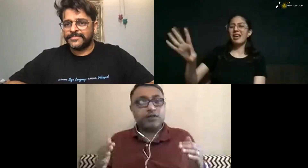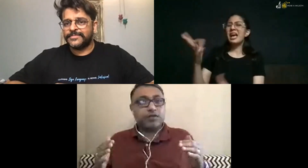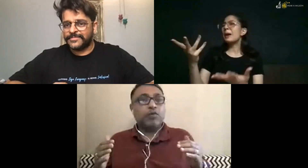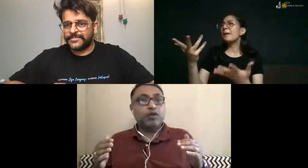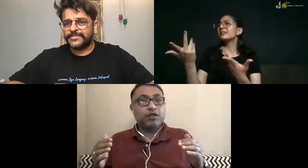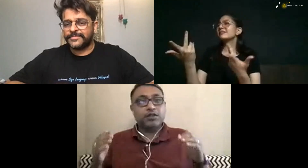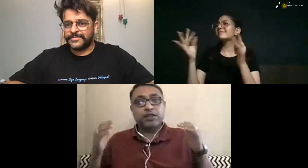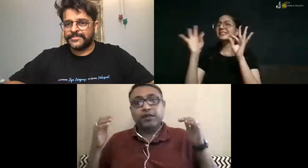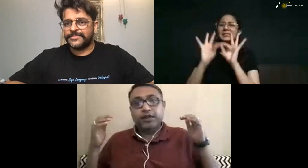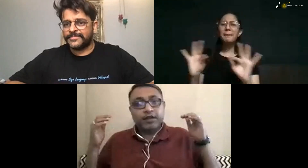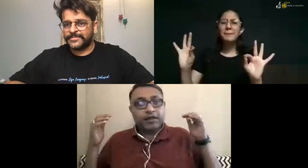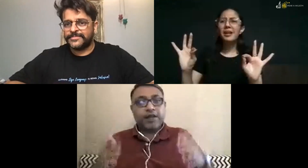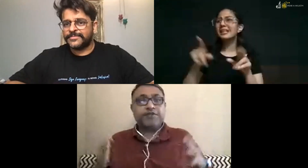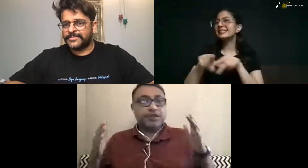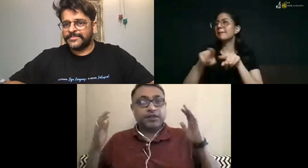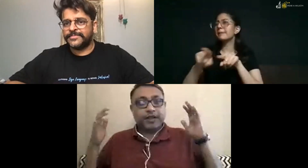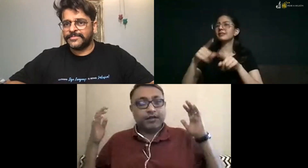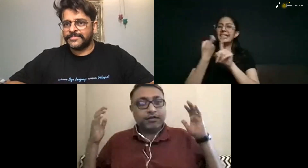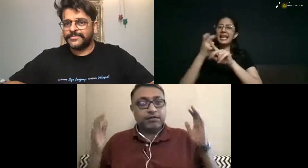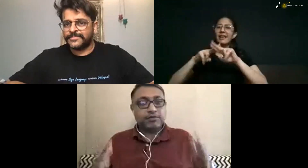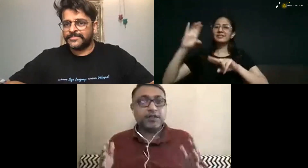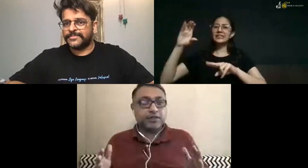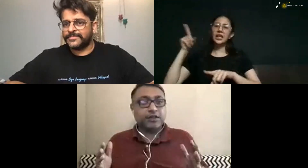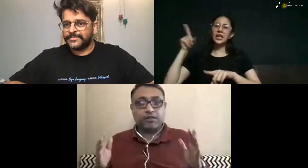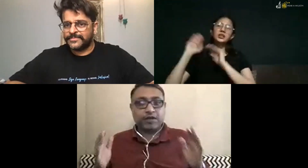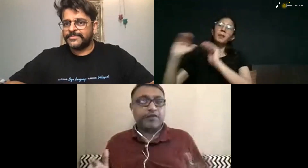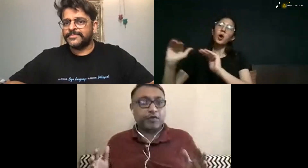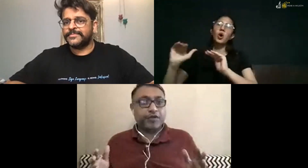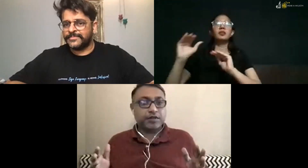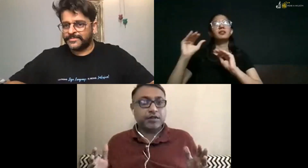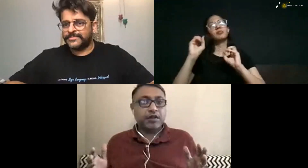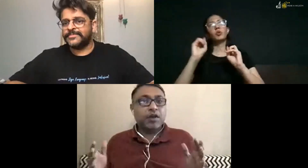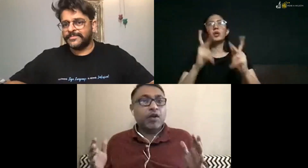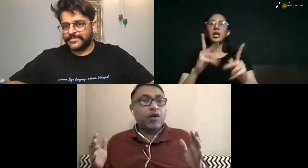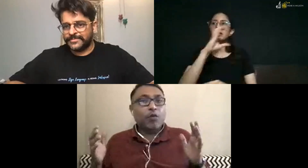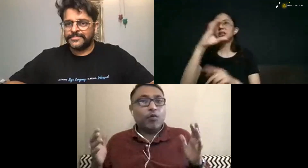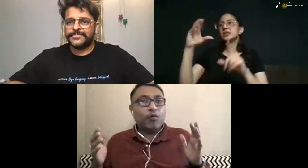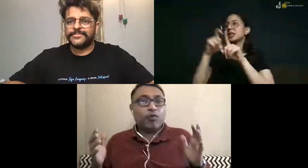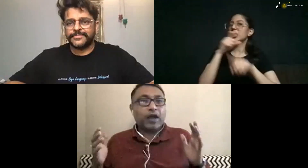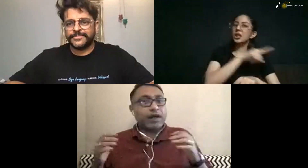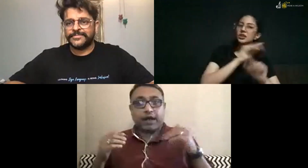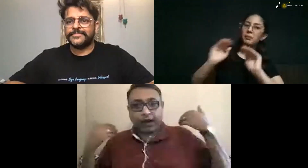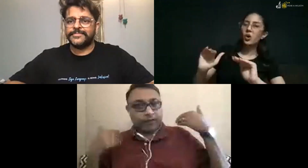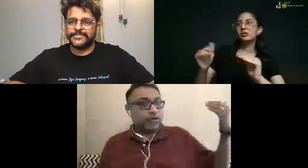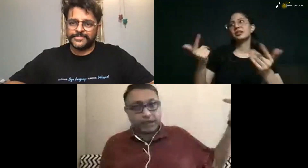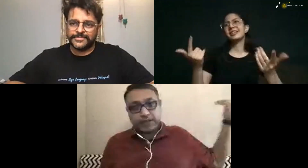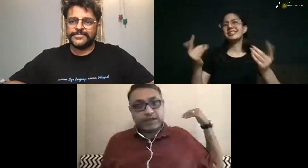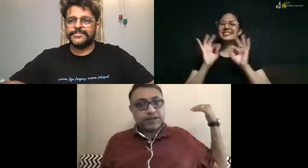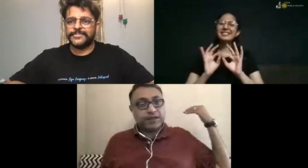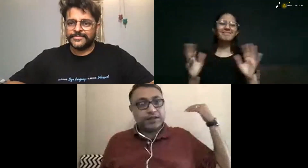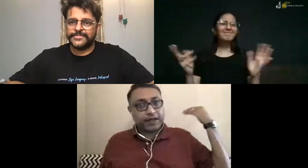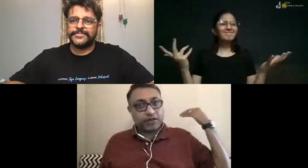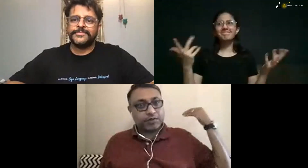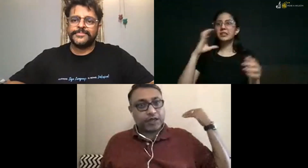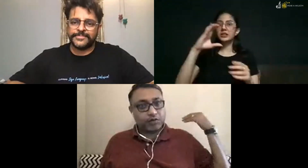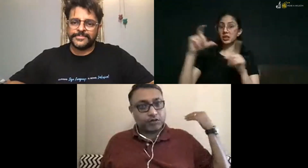kiosk holders in KFCs and CDC cafe coffee days. And there's a CCD